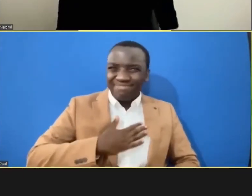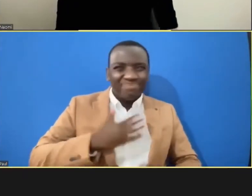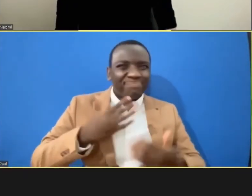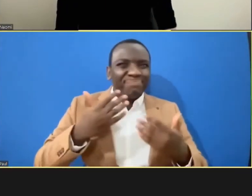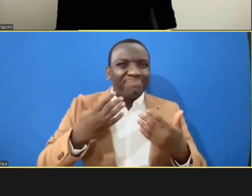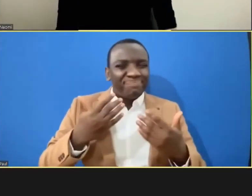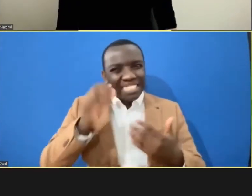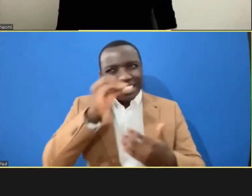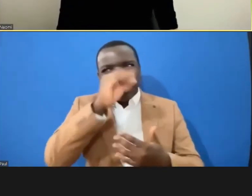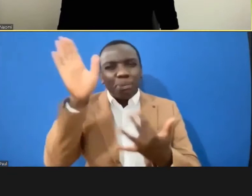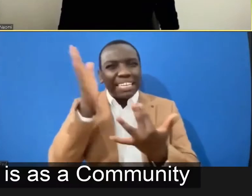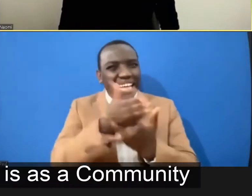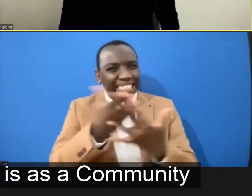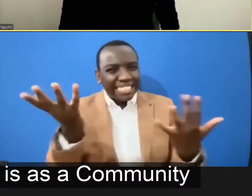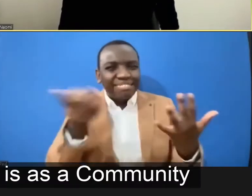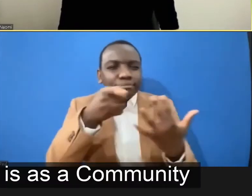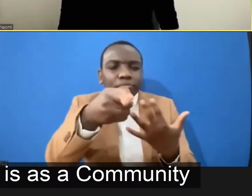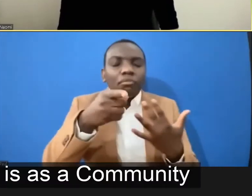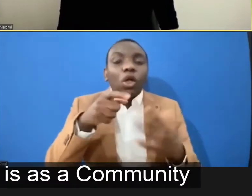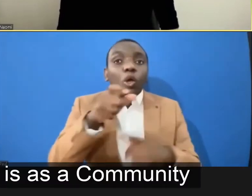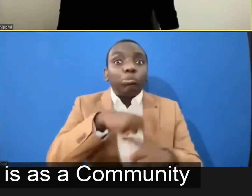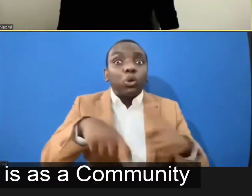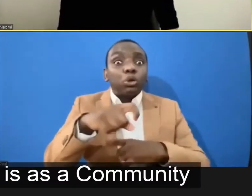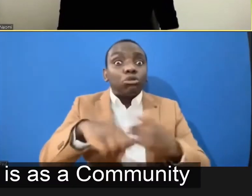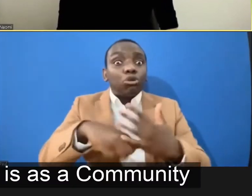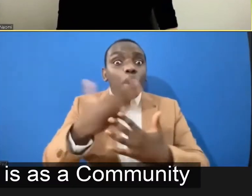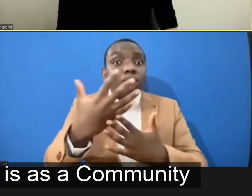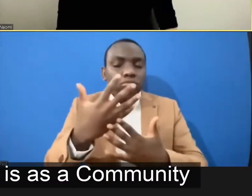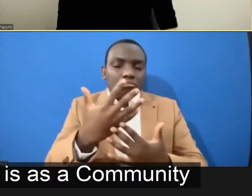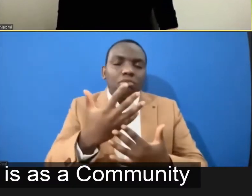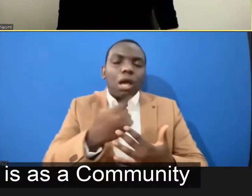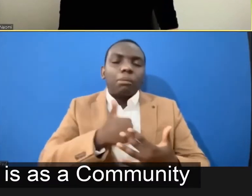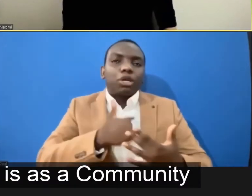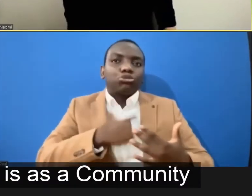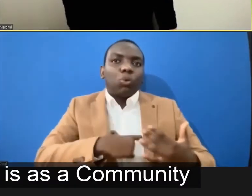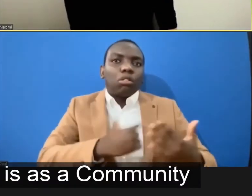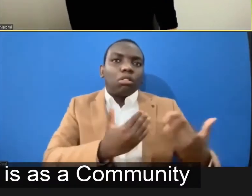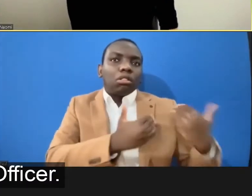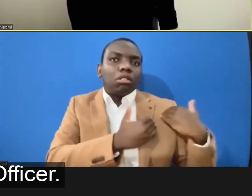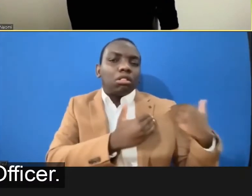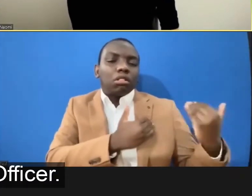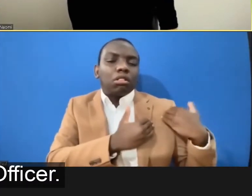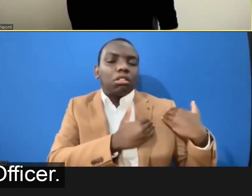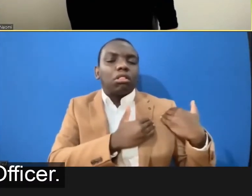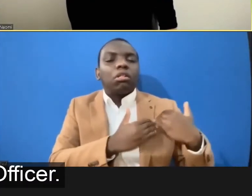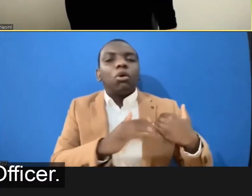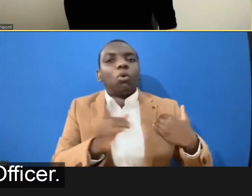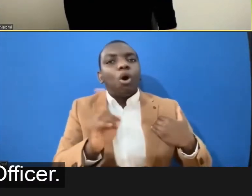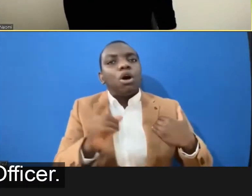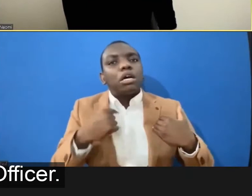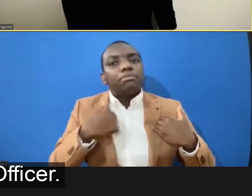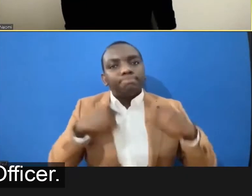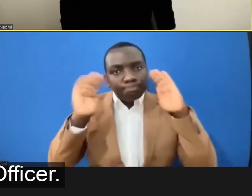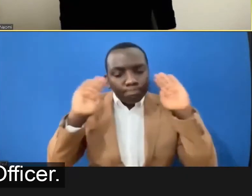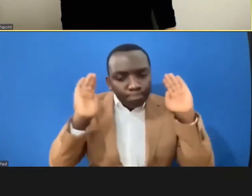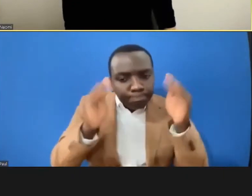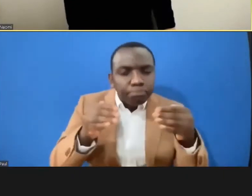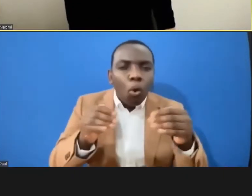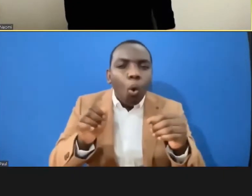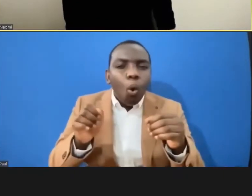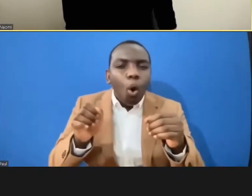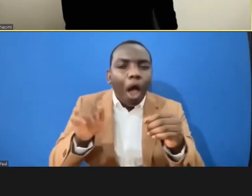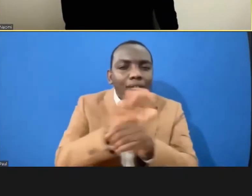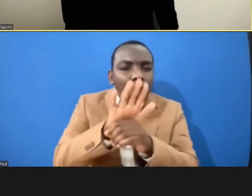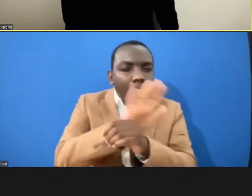So my role with Zebra Access is as a community development officer.